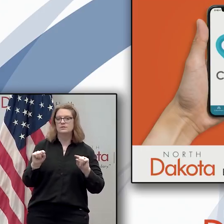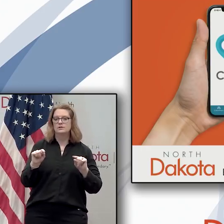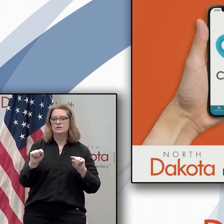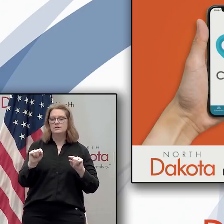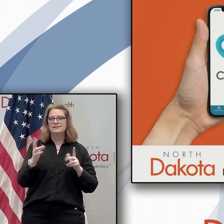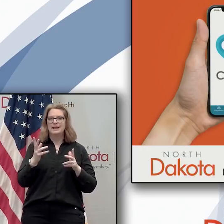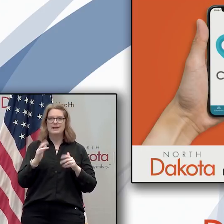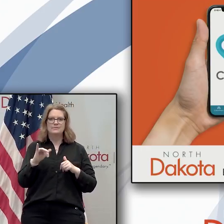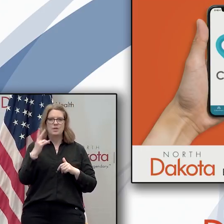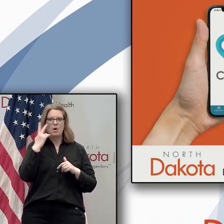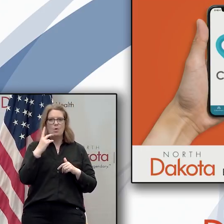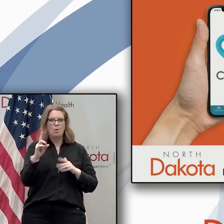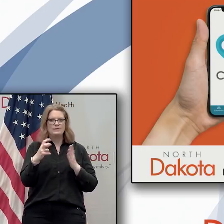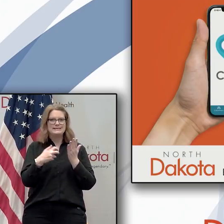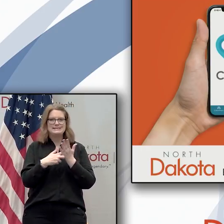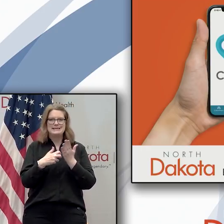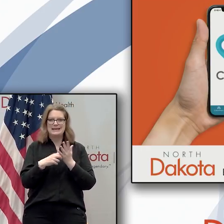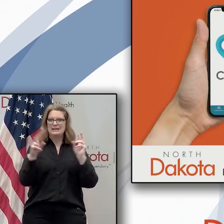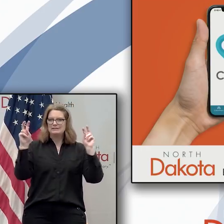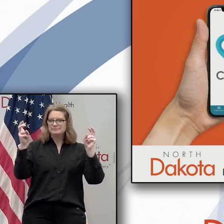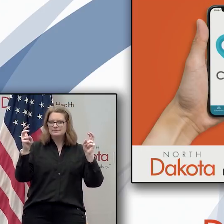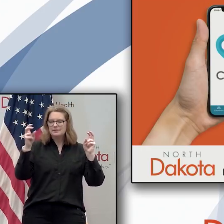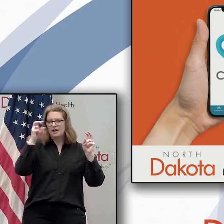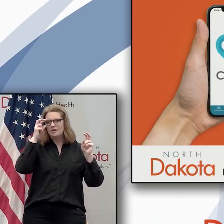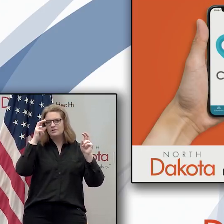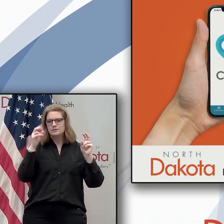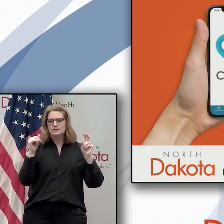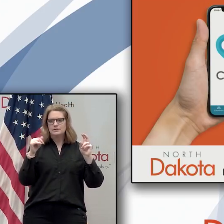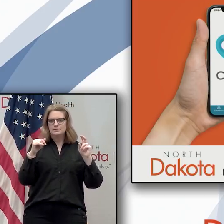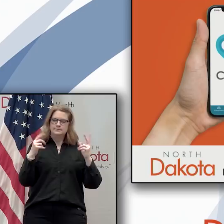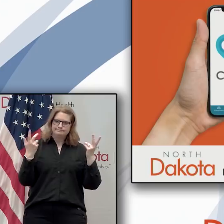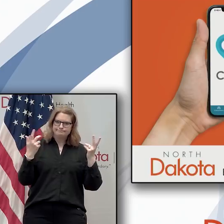golden ticket. I guess that's in the Charlie and the Chocolate Factory